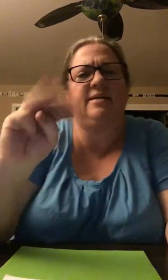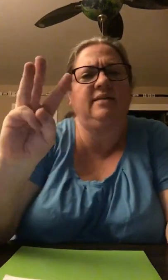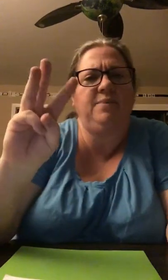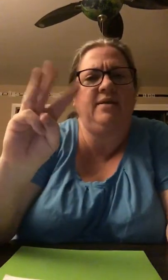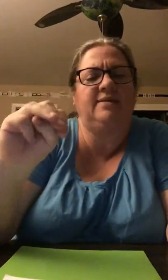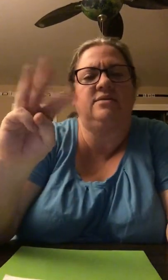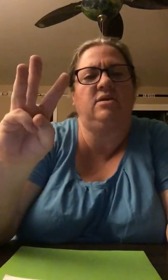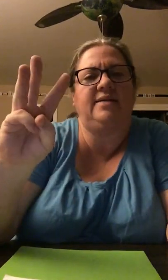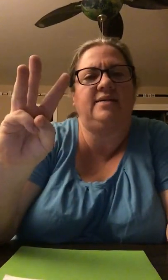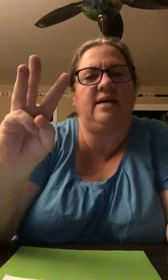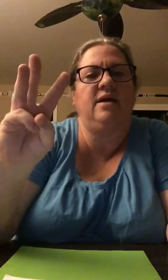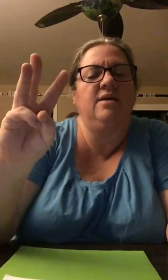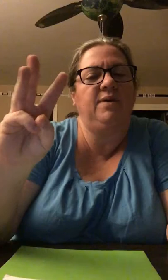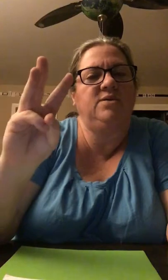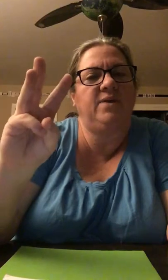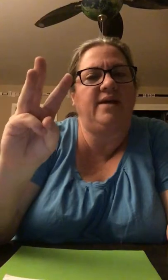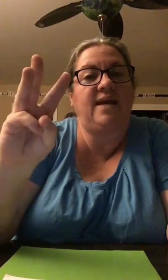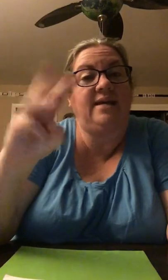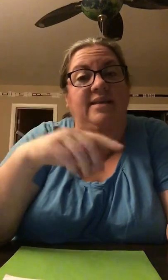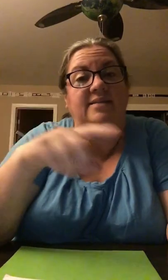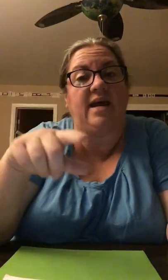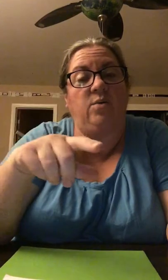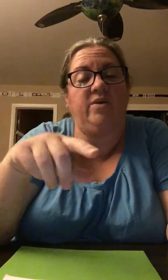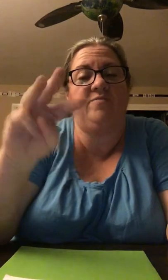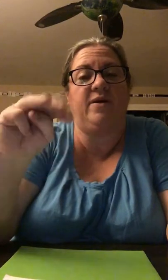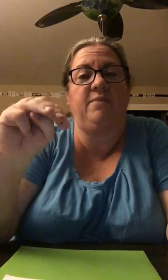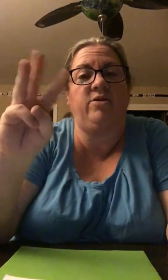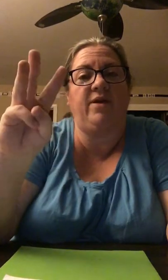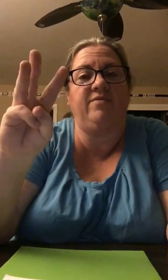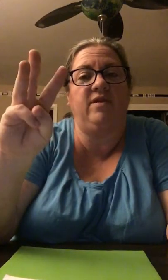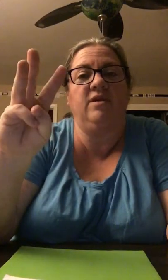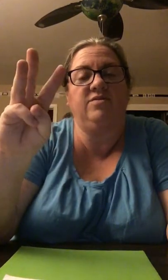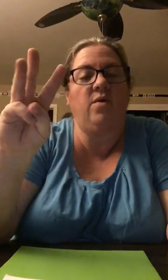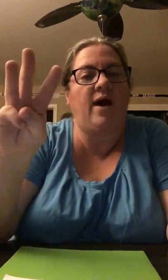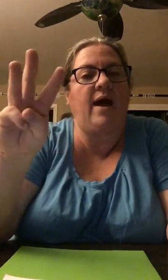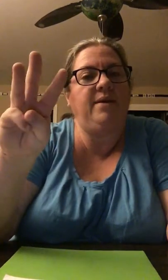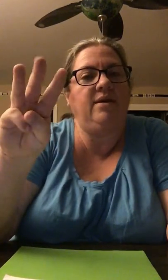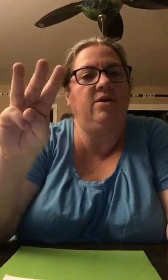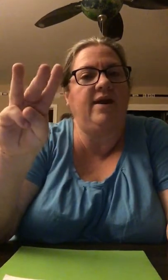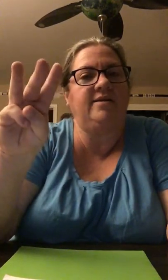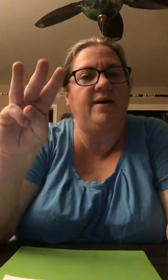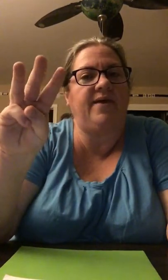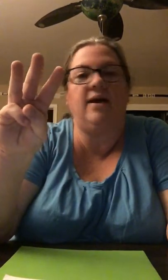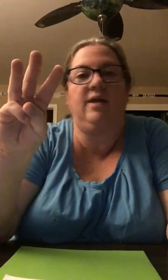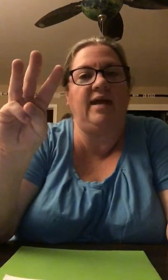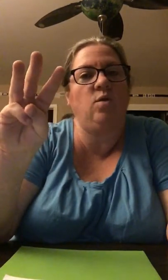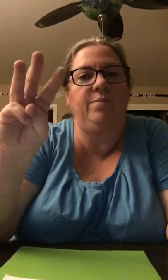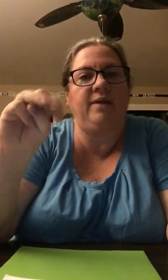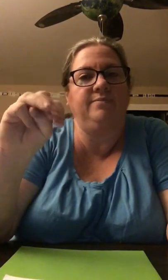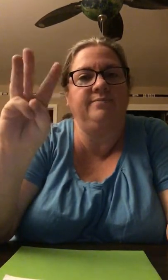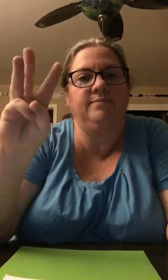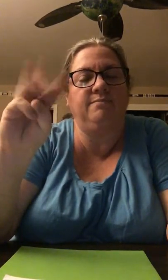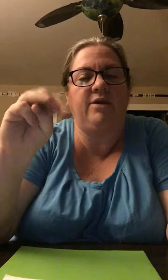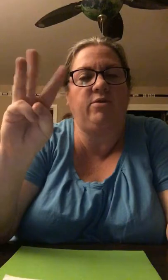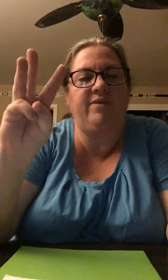technically be a lexicalized sign because we're not signing the entire word of microwave. So I'm incorrect about that. Ignore me. Microwave.